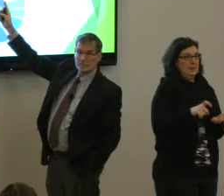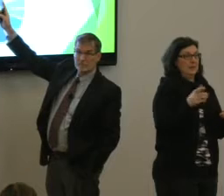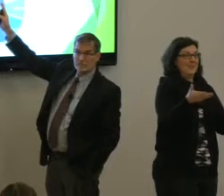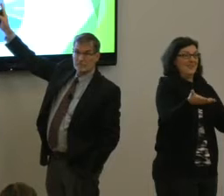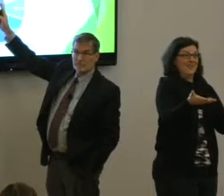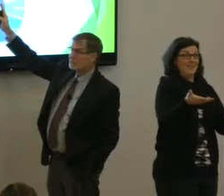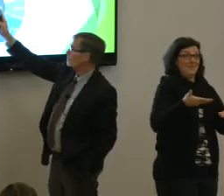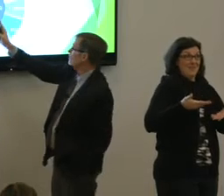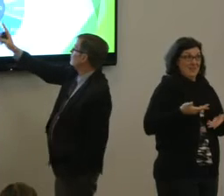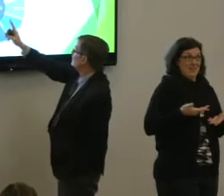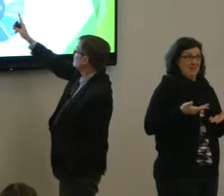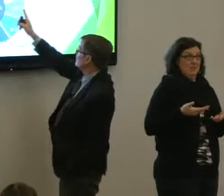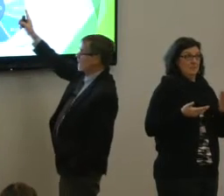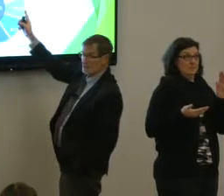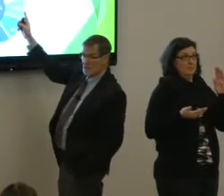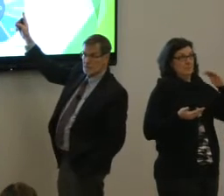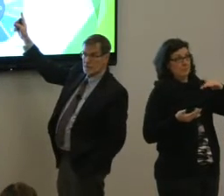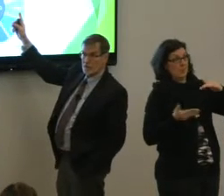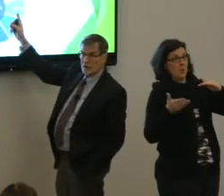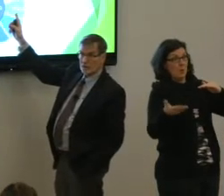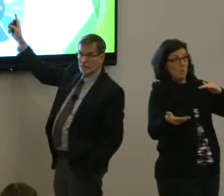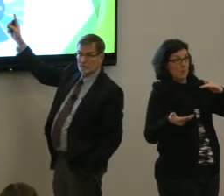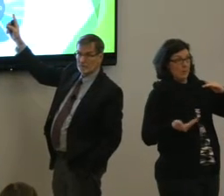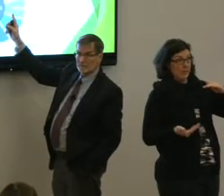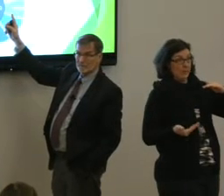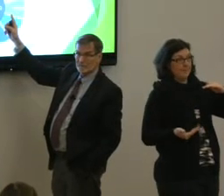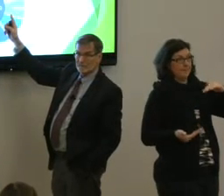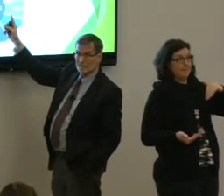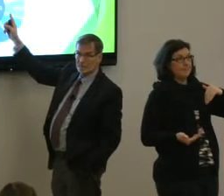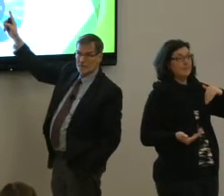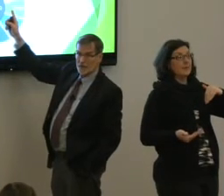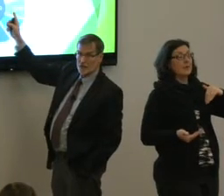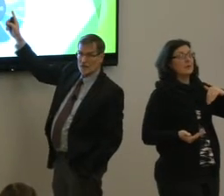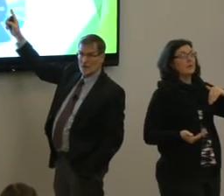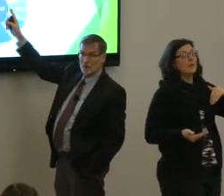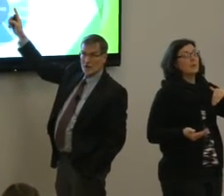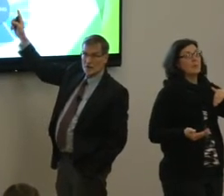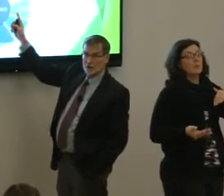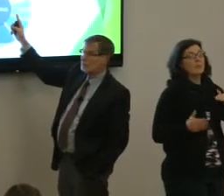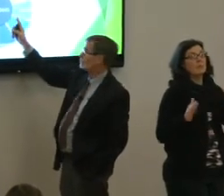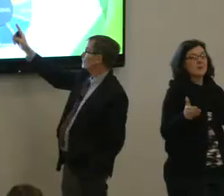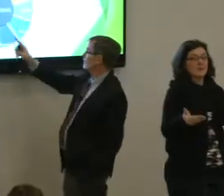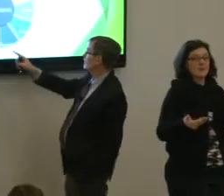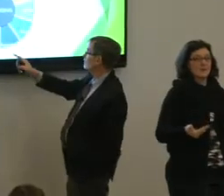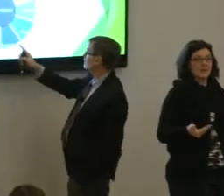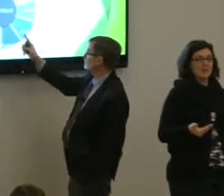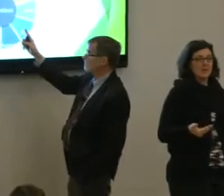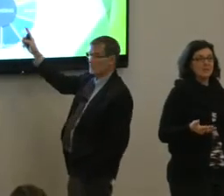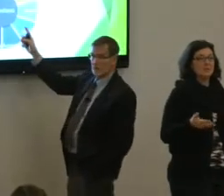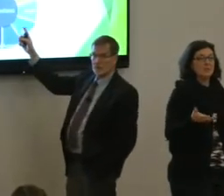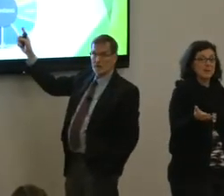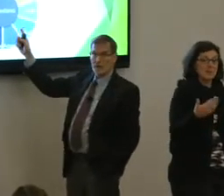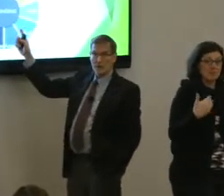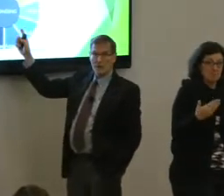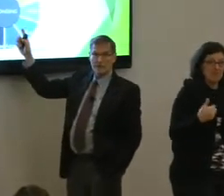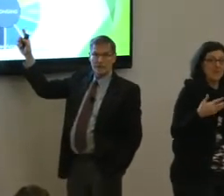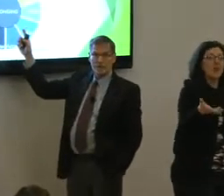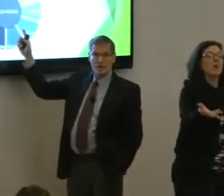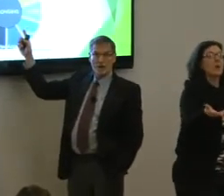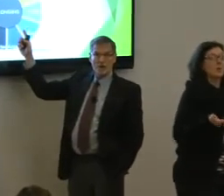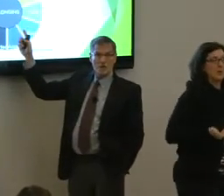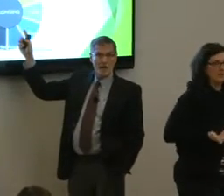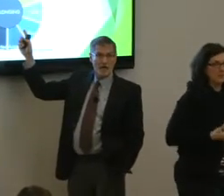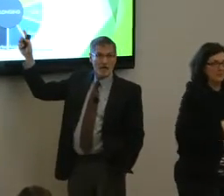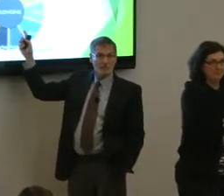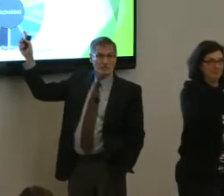invited. I need to be welcomed. An invitation and a welcome are two different things. I want people